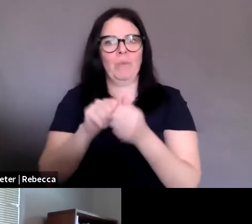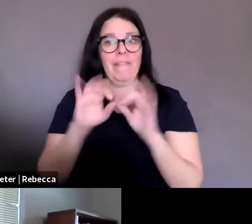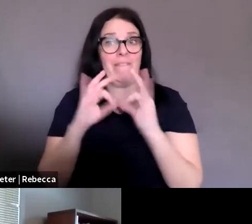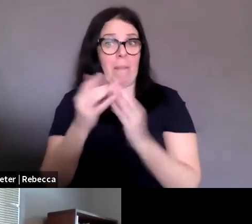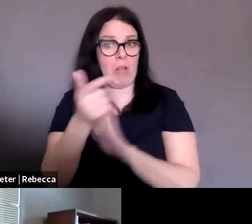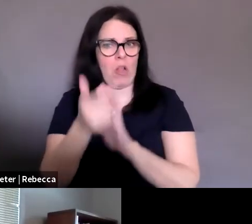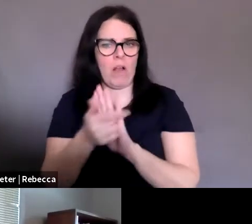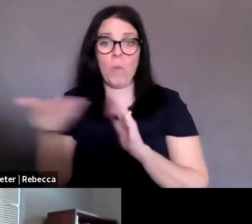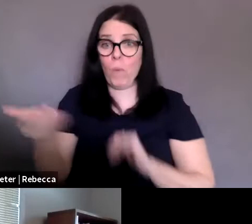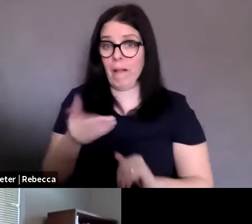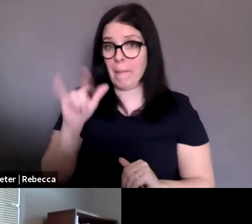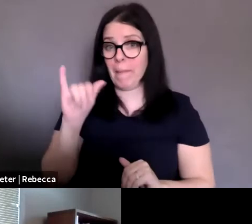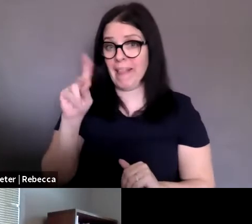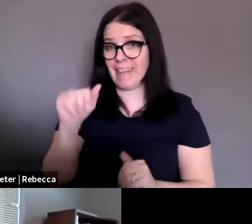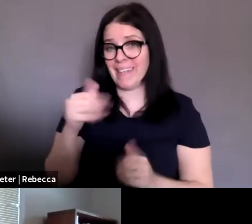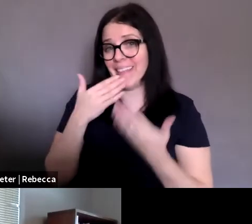today.